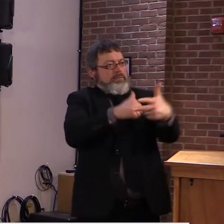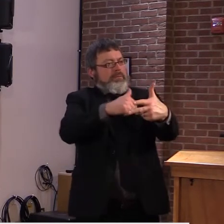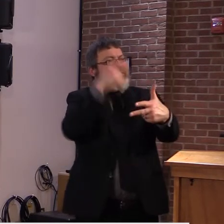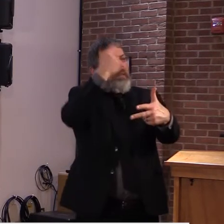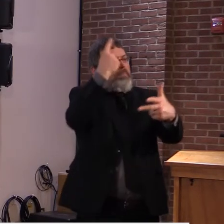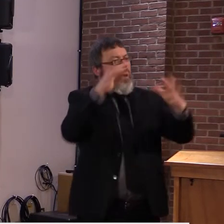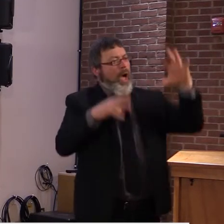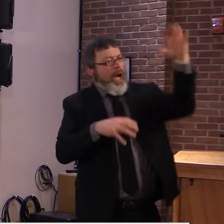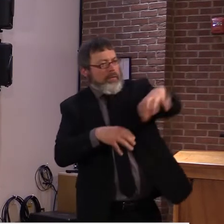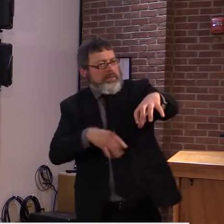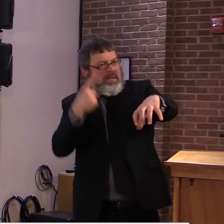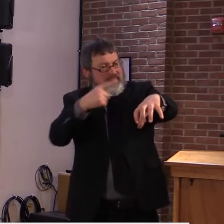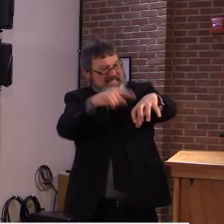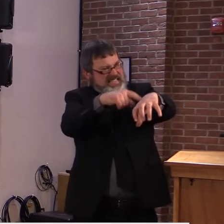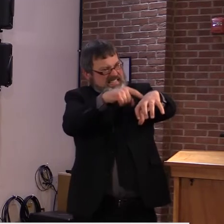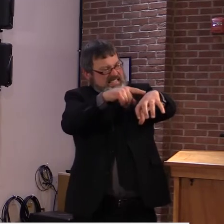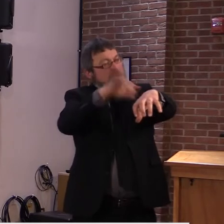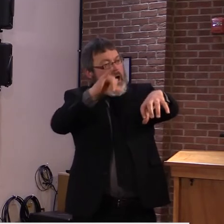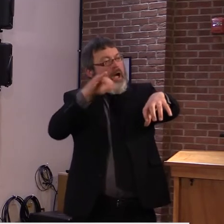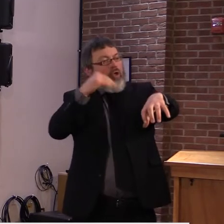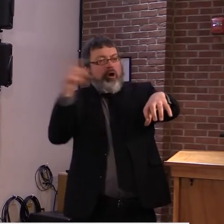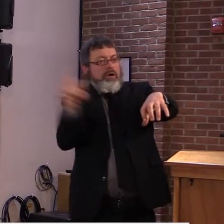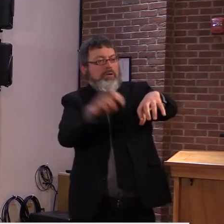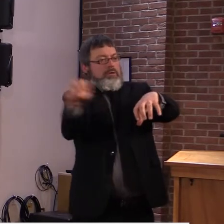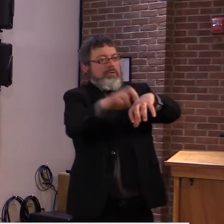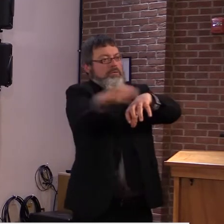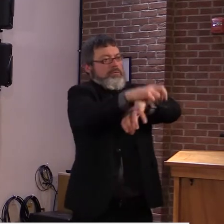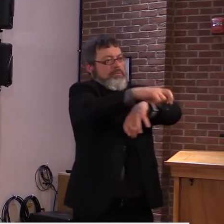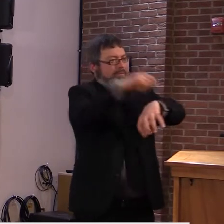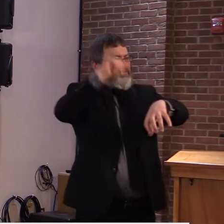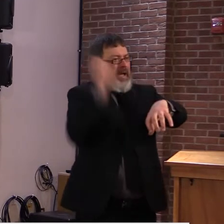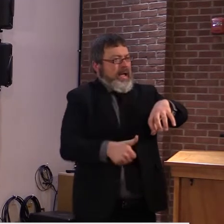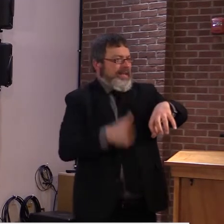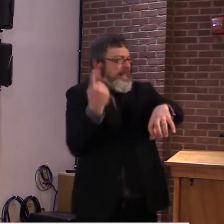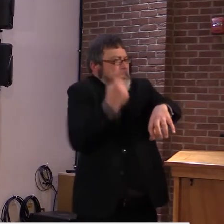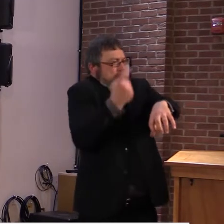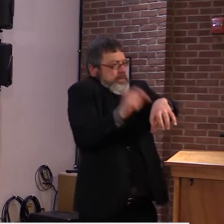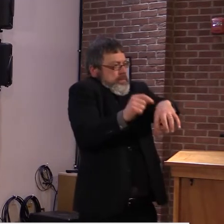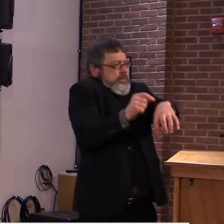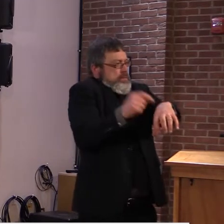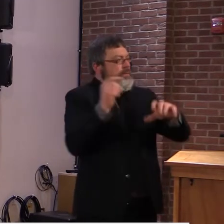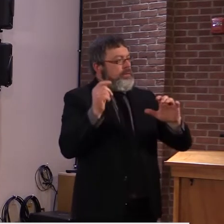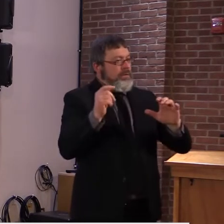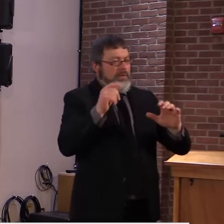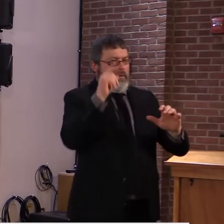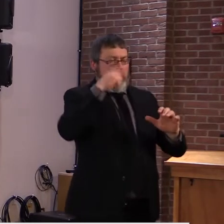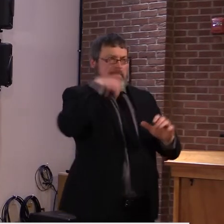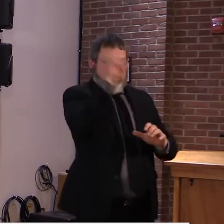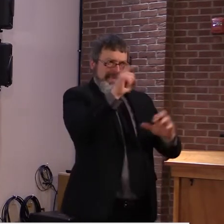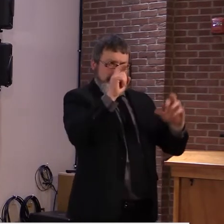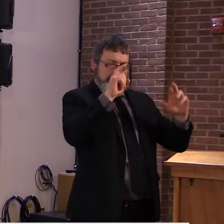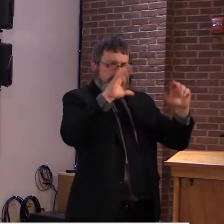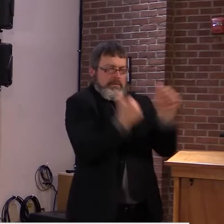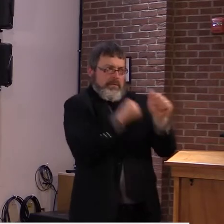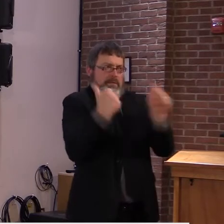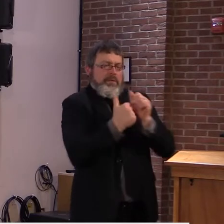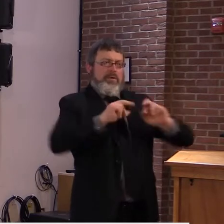on at very many levels, from the state down to the individual healthcare systems and practices themselves.